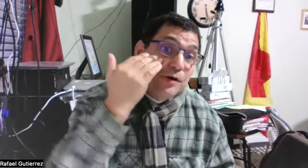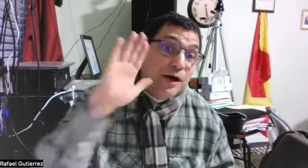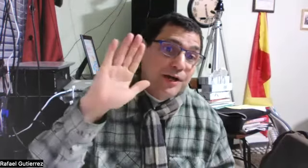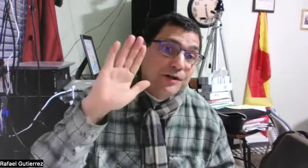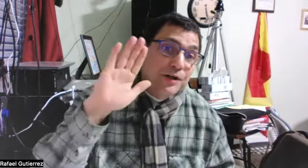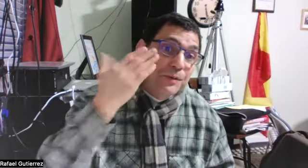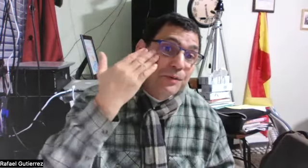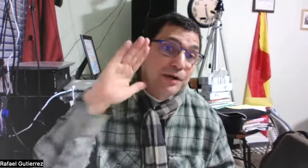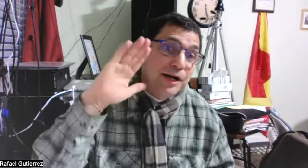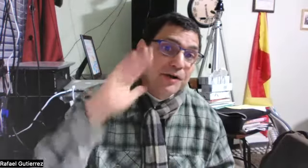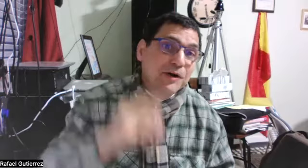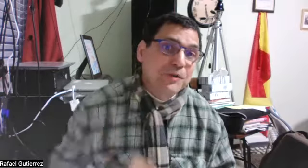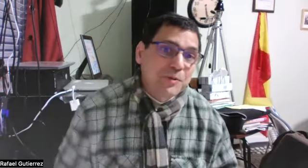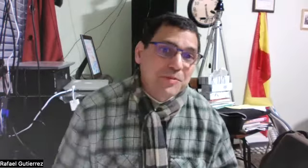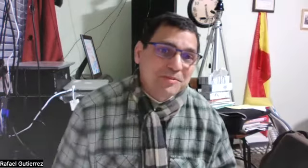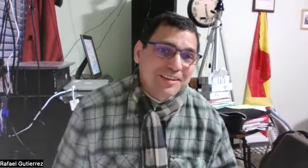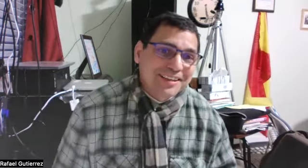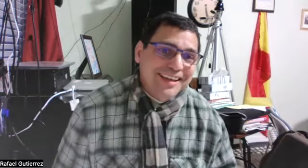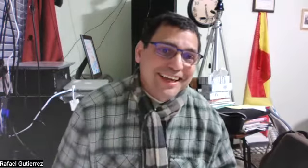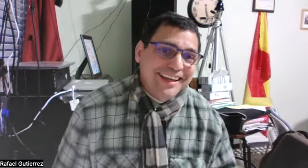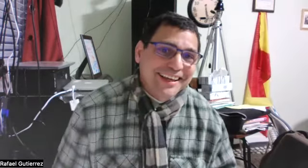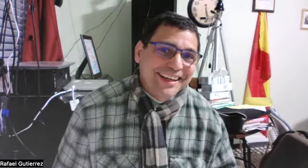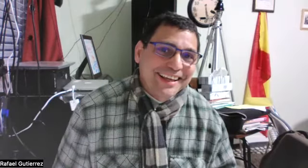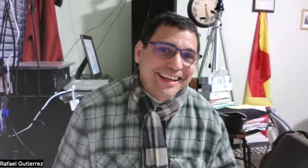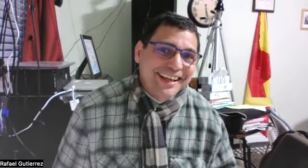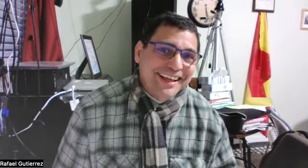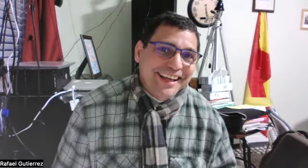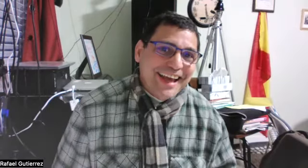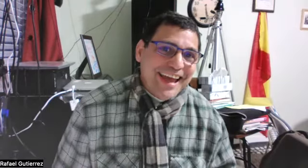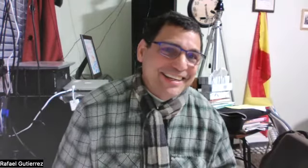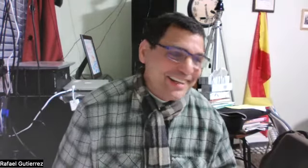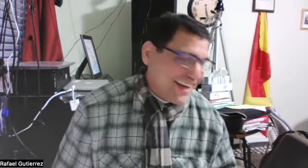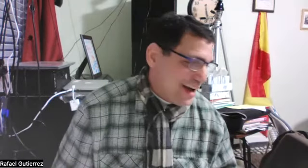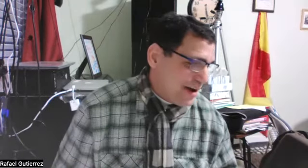I don't know. I don't know, okay? Okay. And